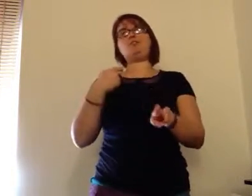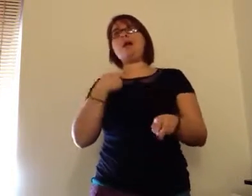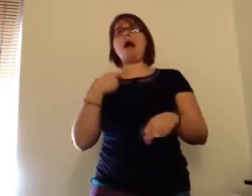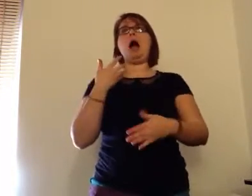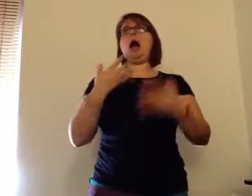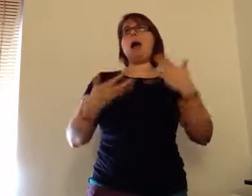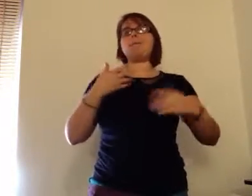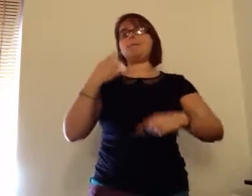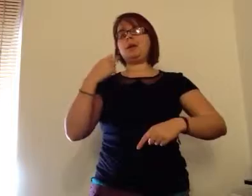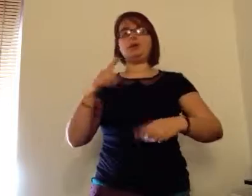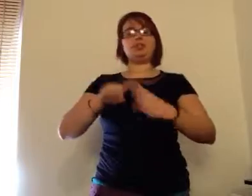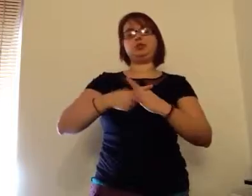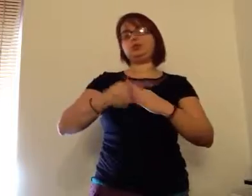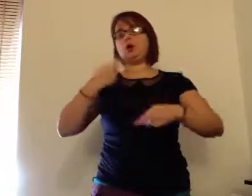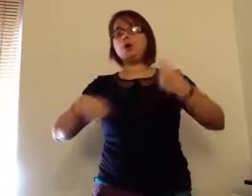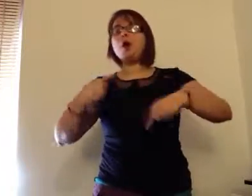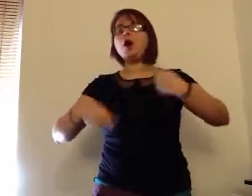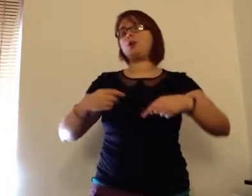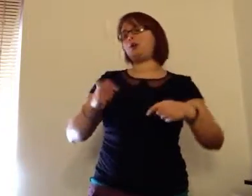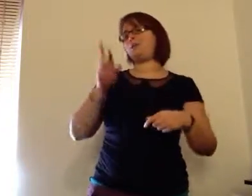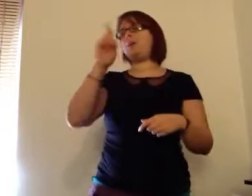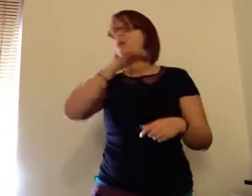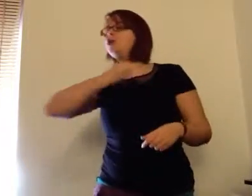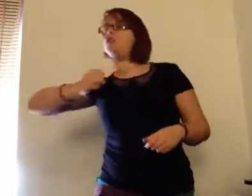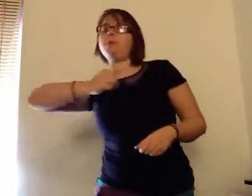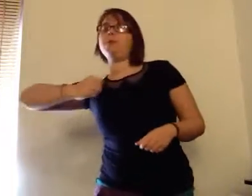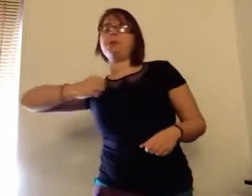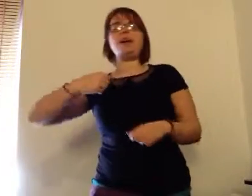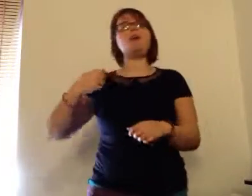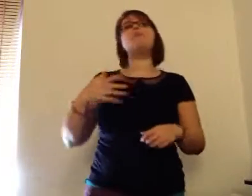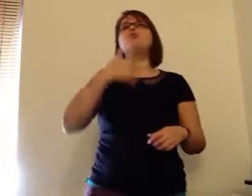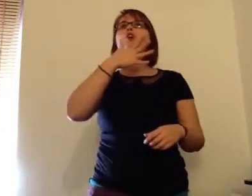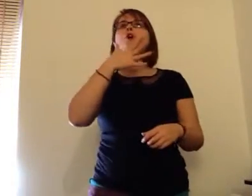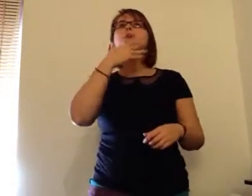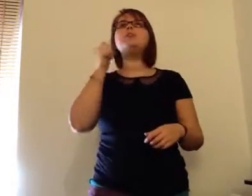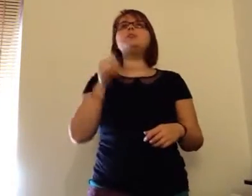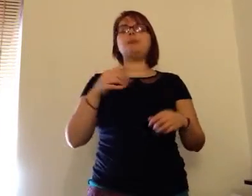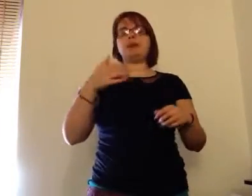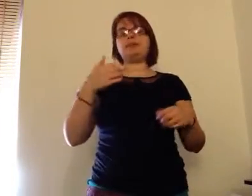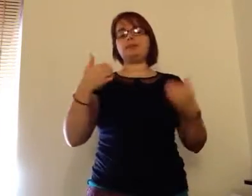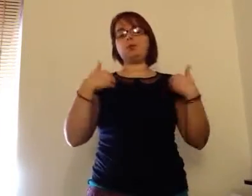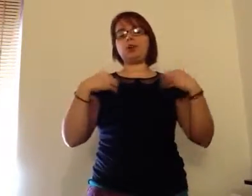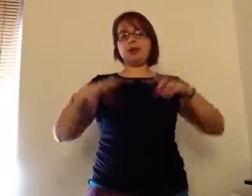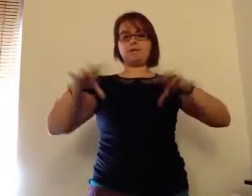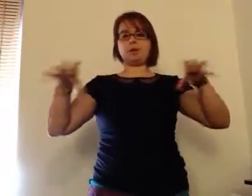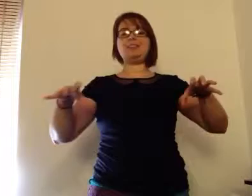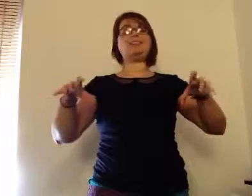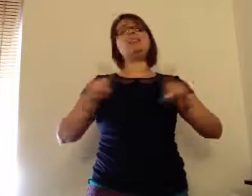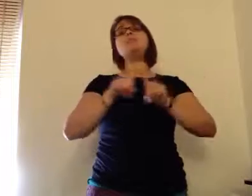kind of argument. So it was best that we had bucket seats. But this was what we were renting on this vacation.